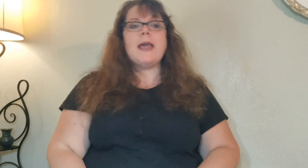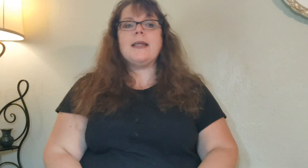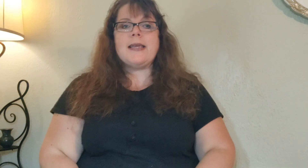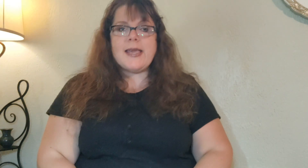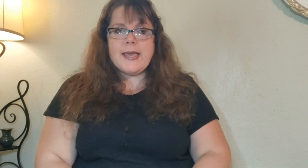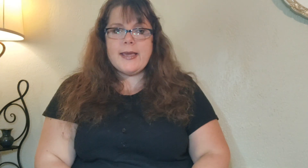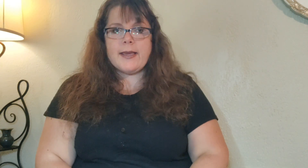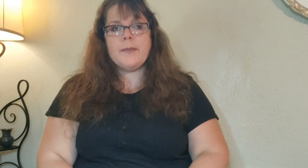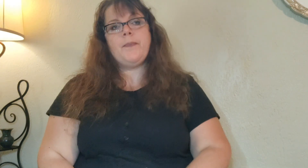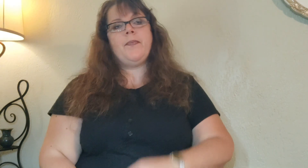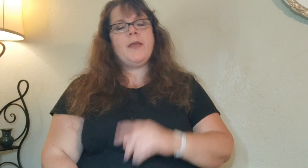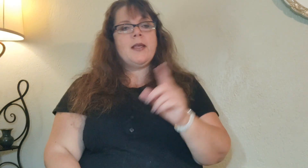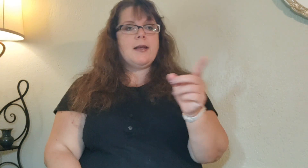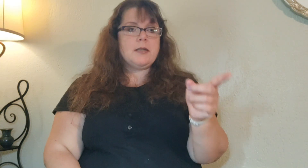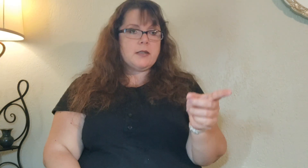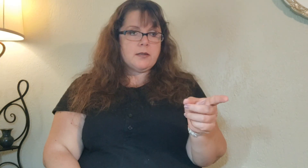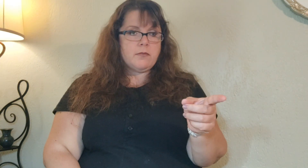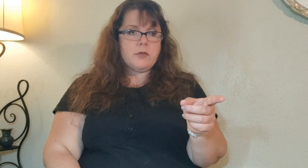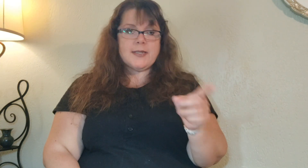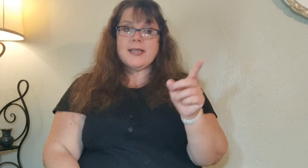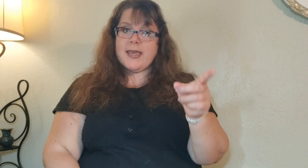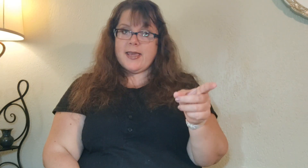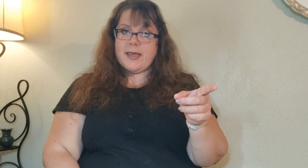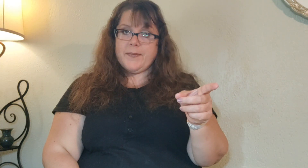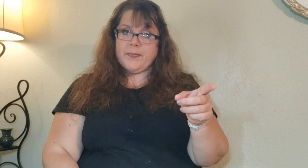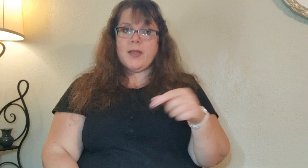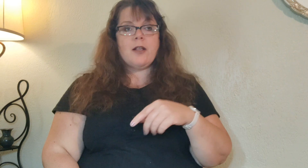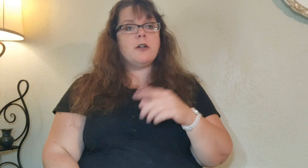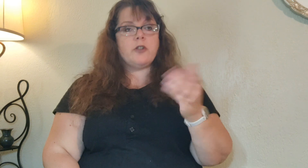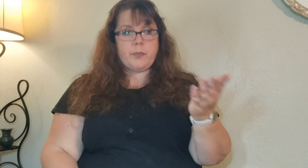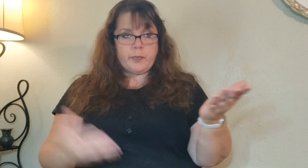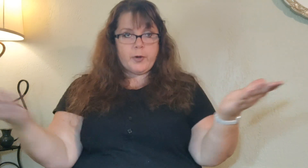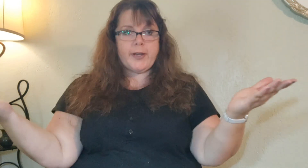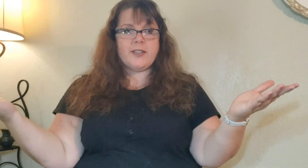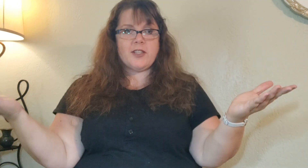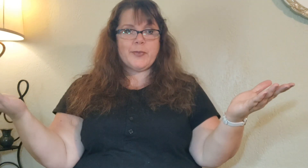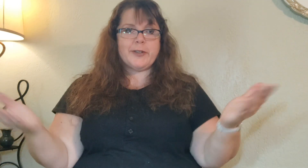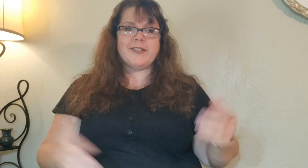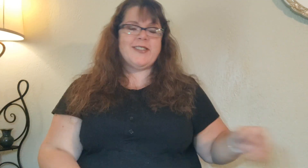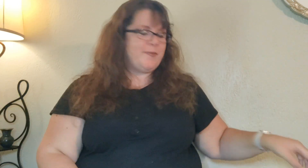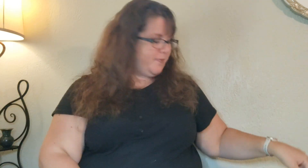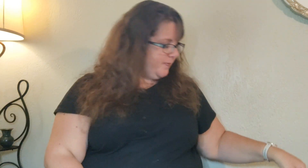And he is just he, because you're pointing to the person.